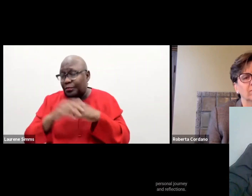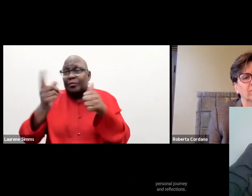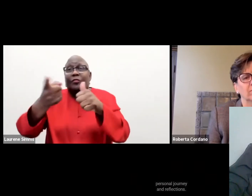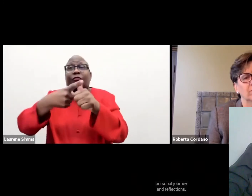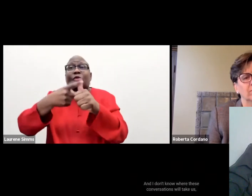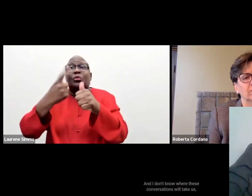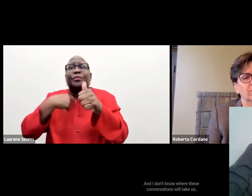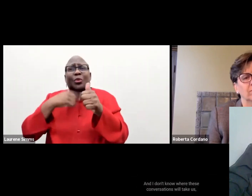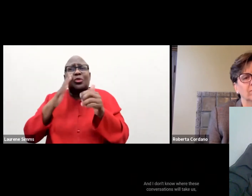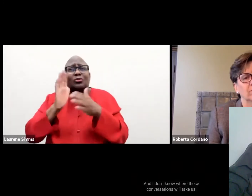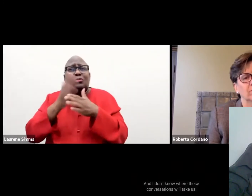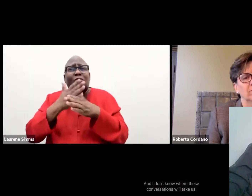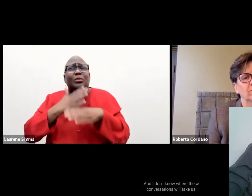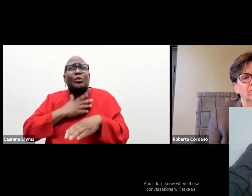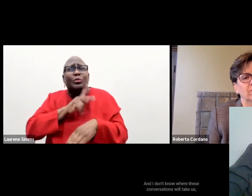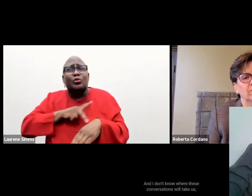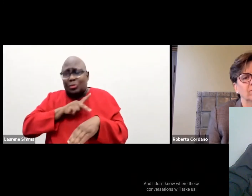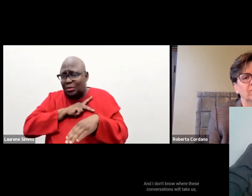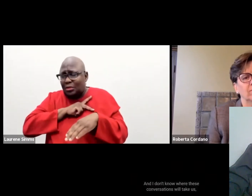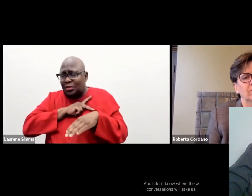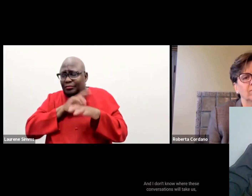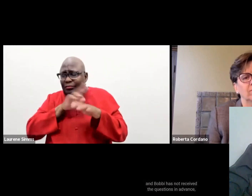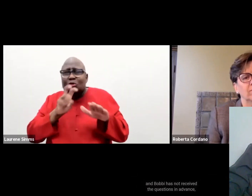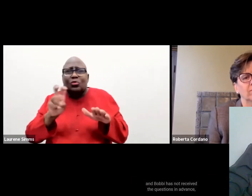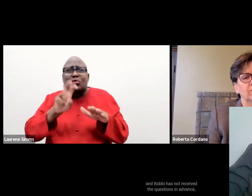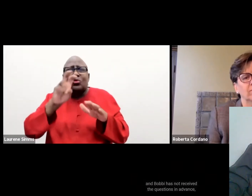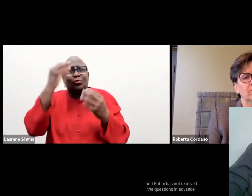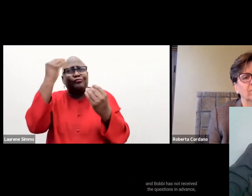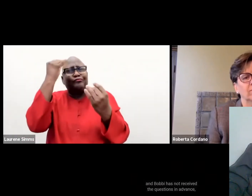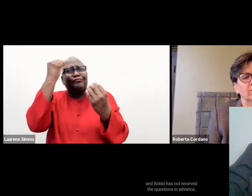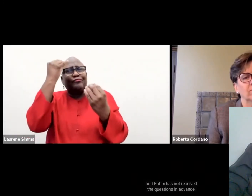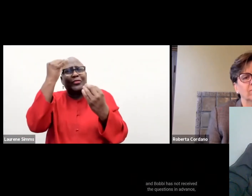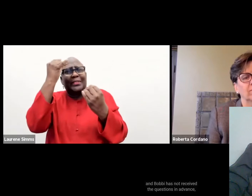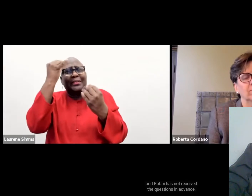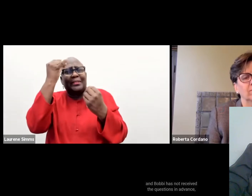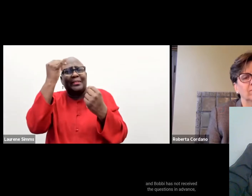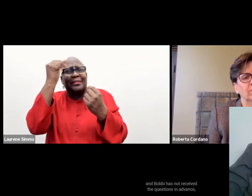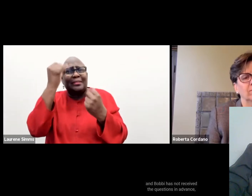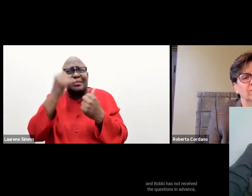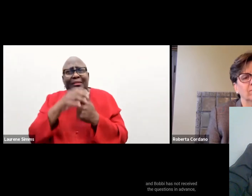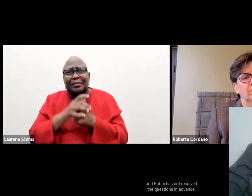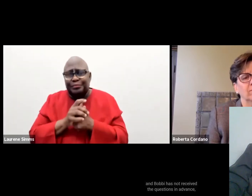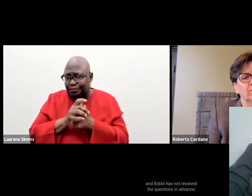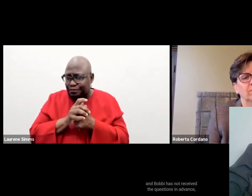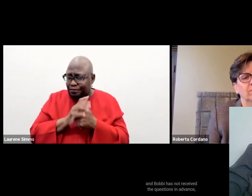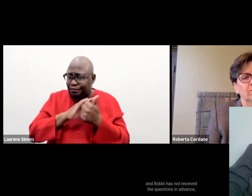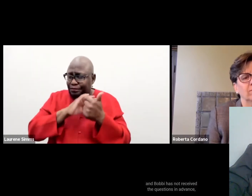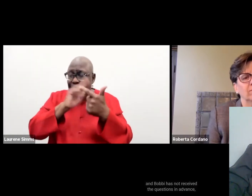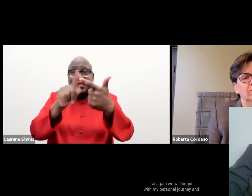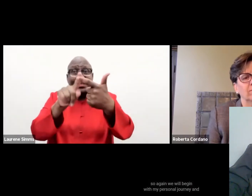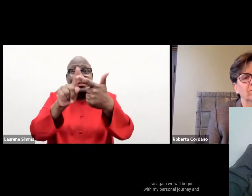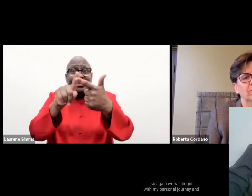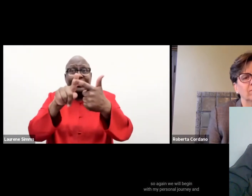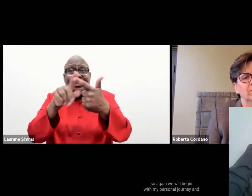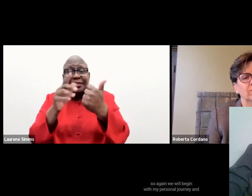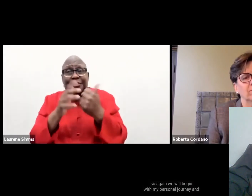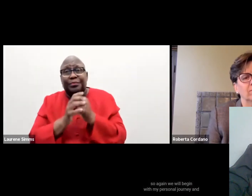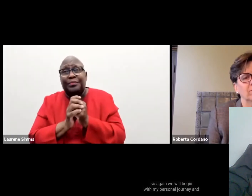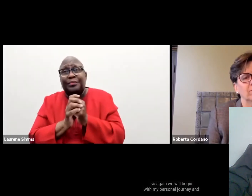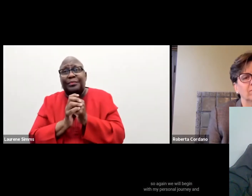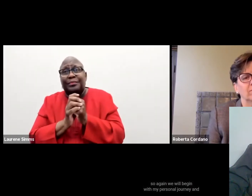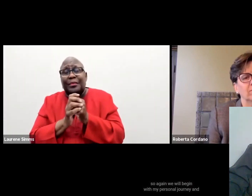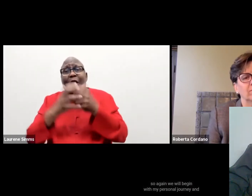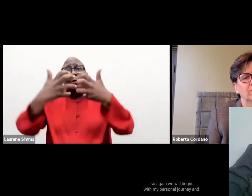We're going to share our personal journey and experiences, and my personal journey